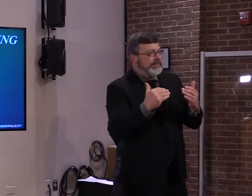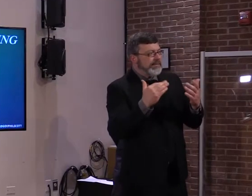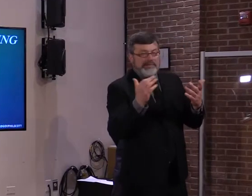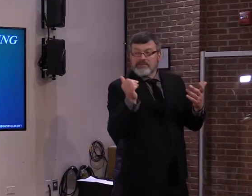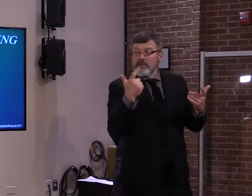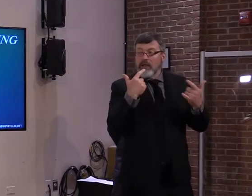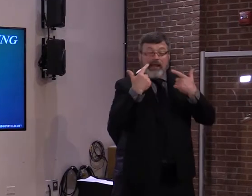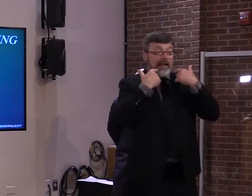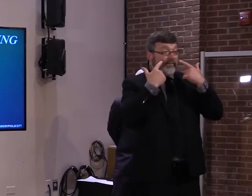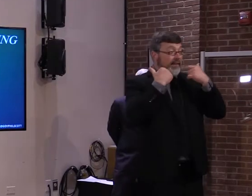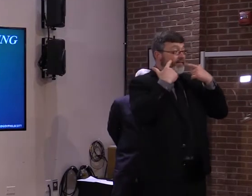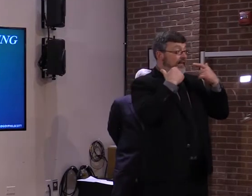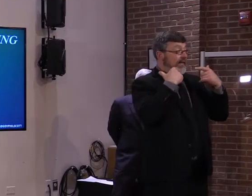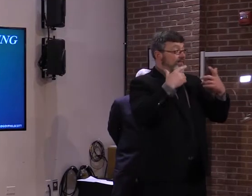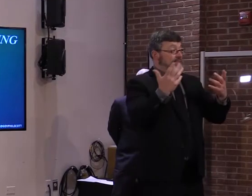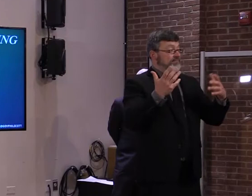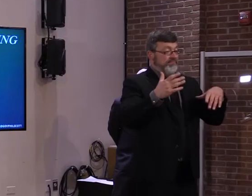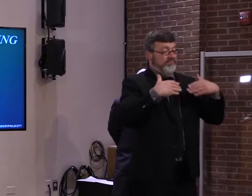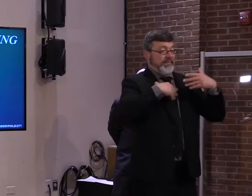All right, Mike.